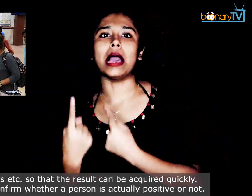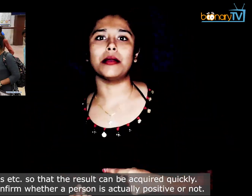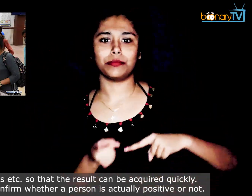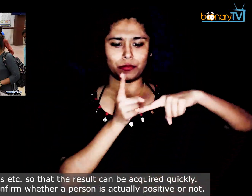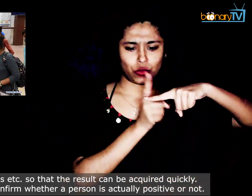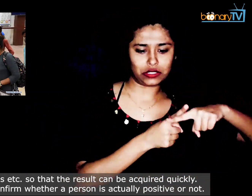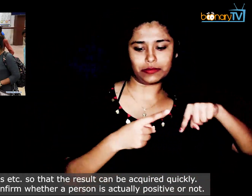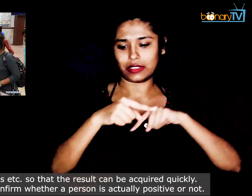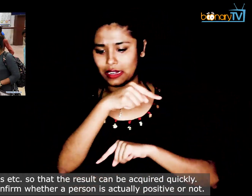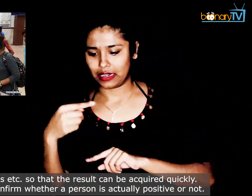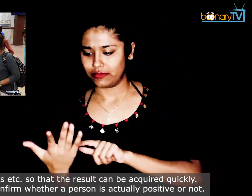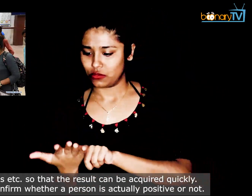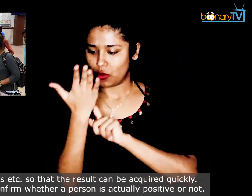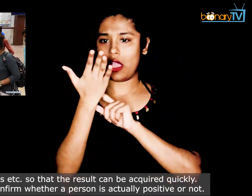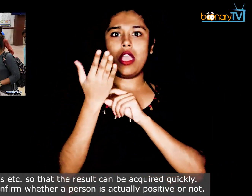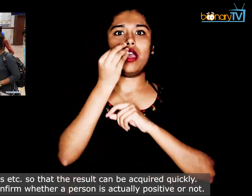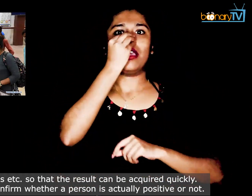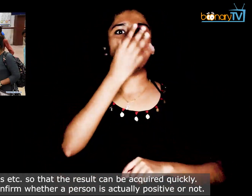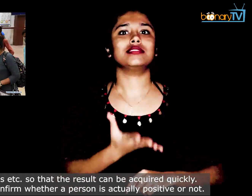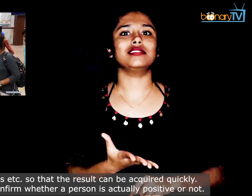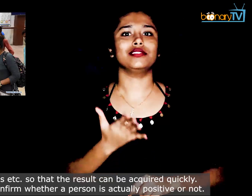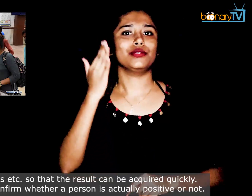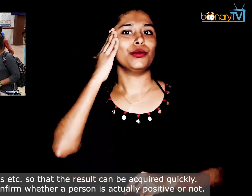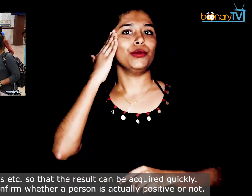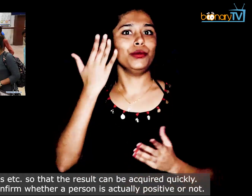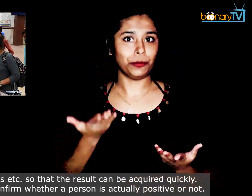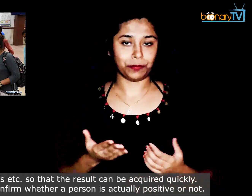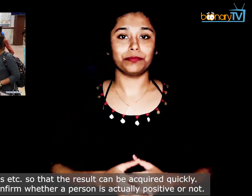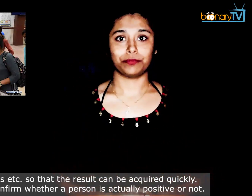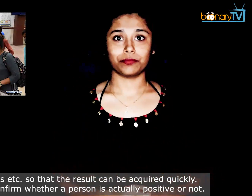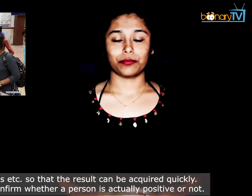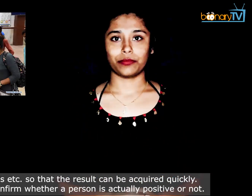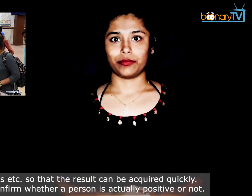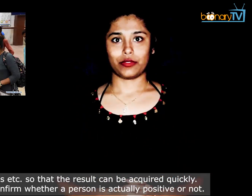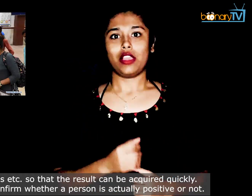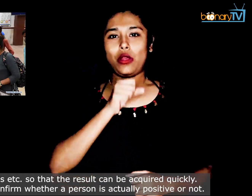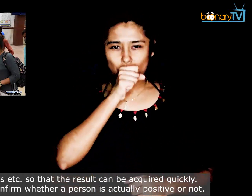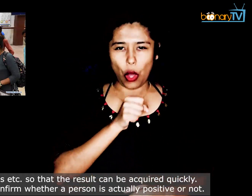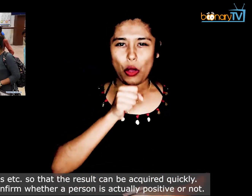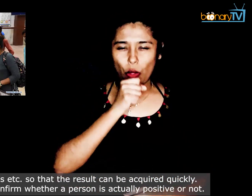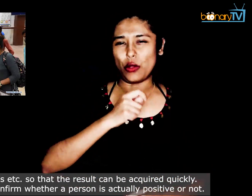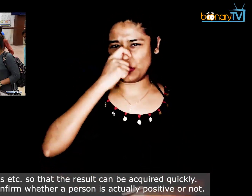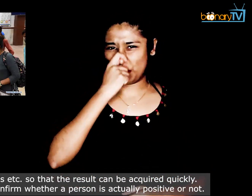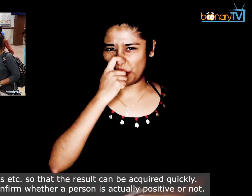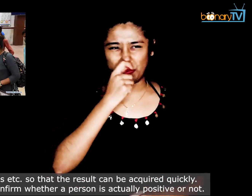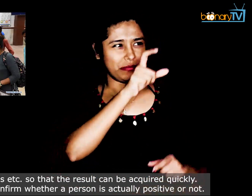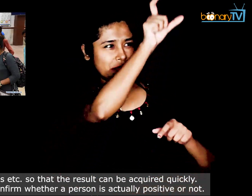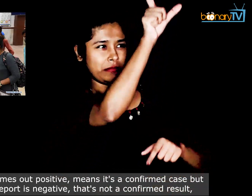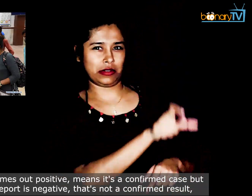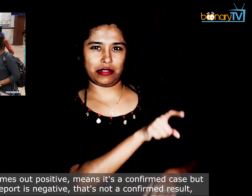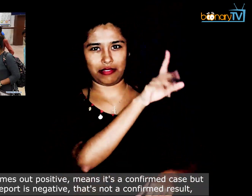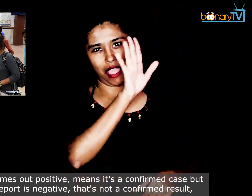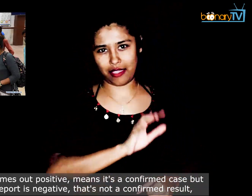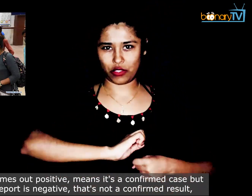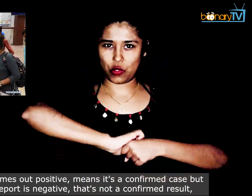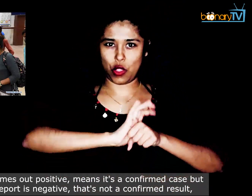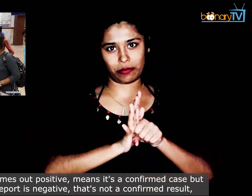result can be acquired quickly. This helps to confirm whether a person is actually positive or not. If the report